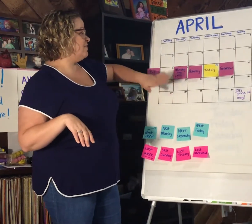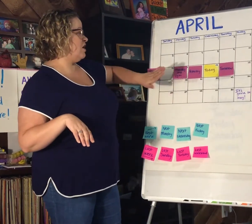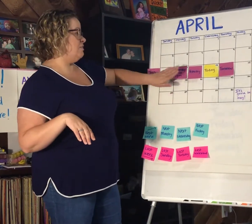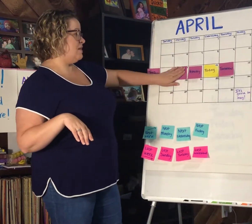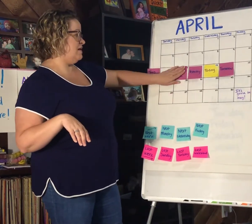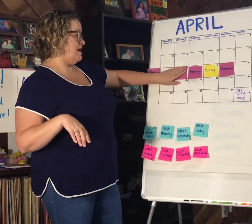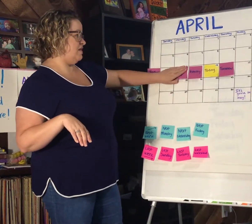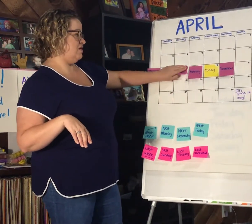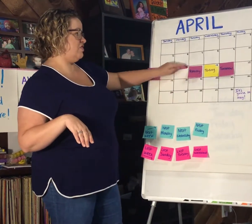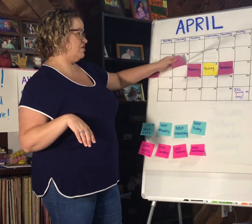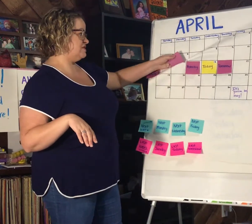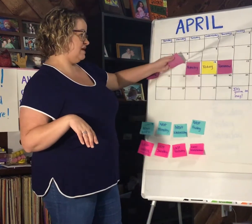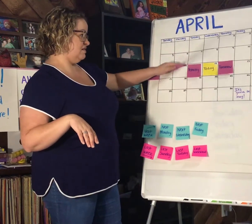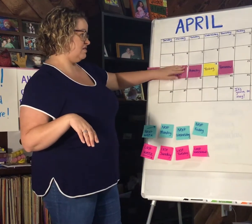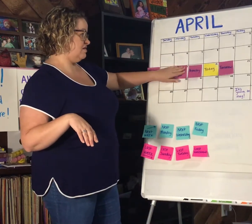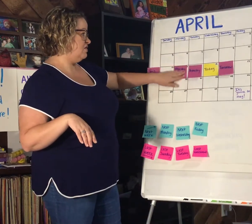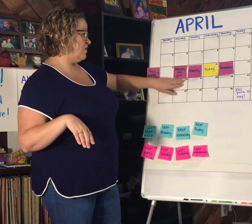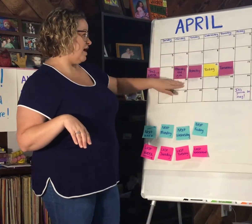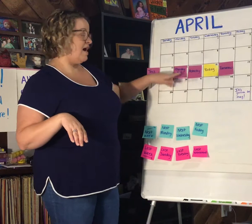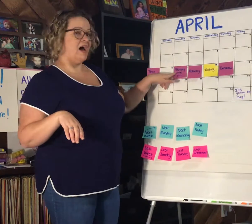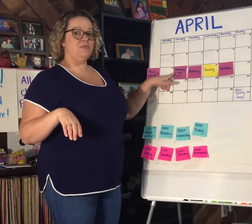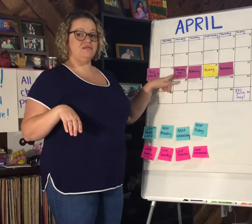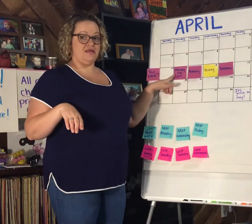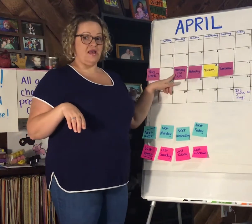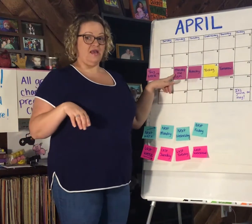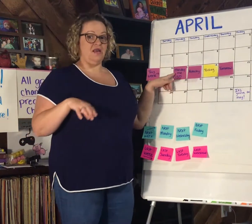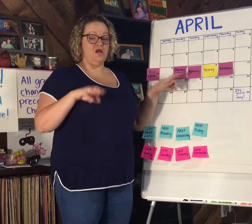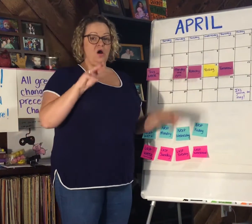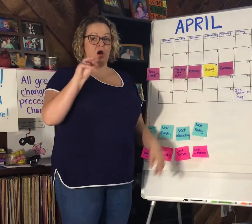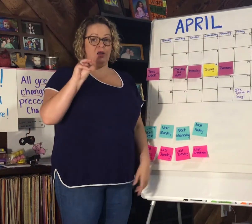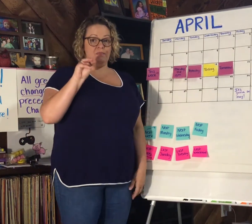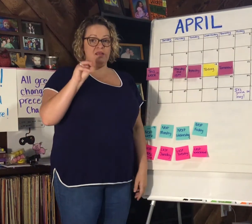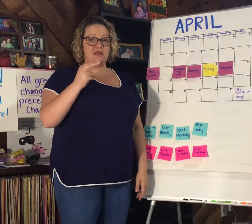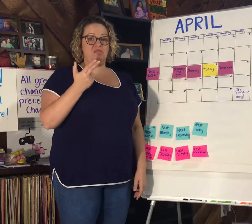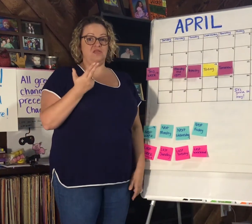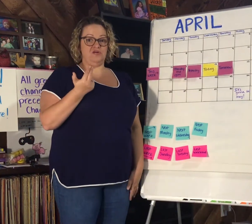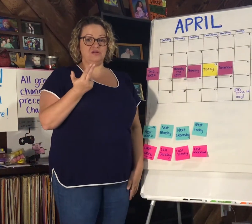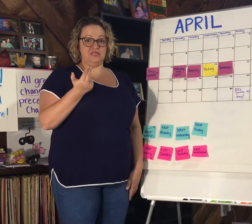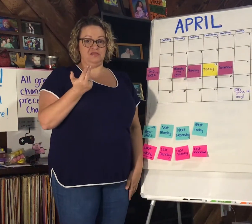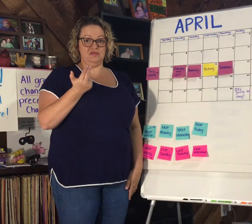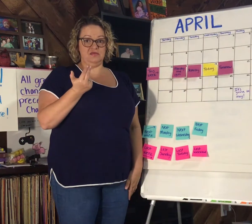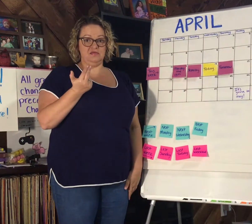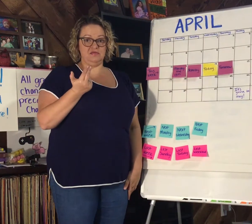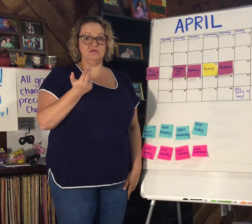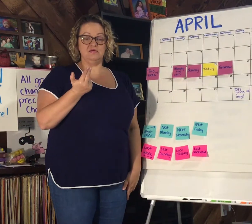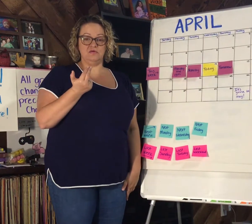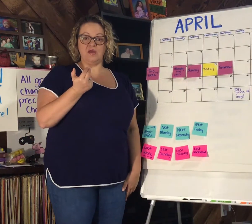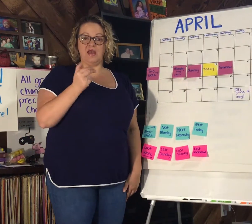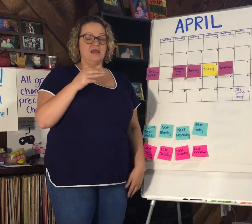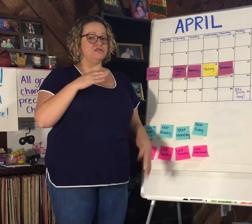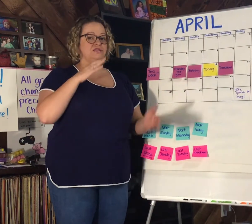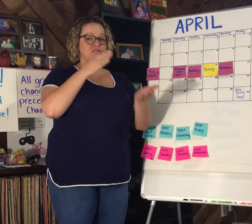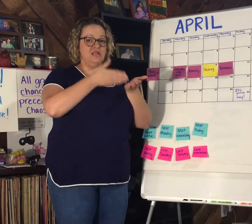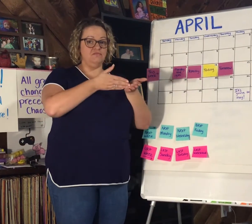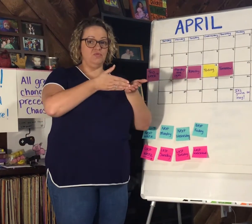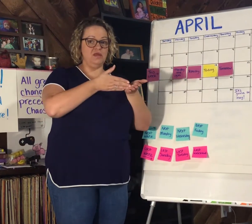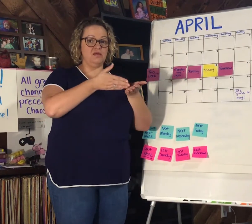on Monday the 13th, okay, I would say on Monday the 13th. Okay. It's just the day of the week